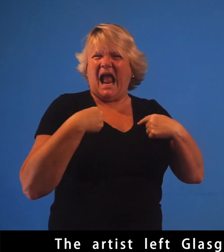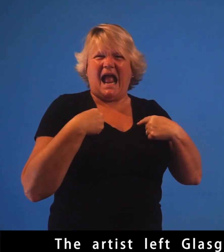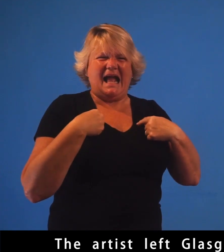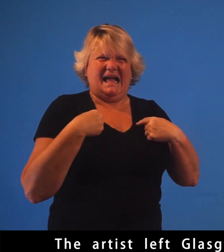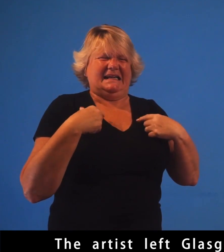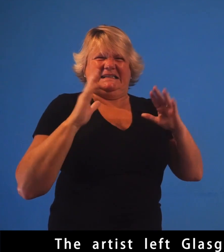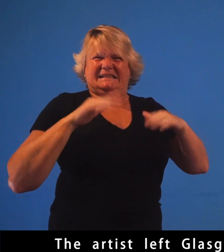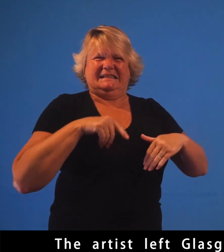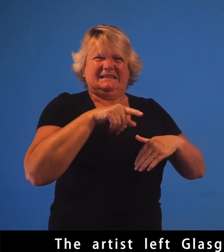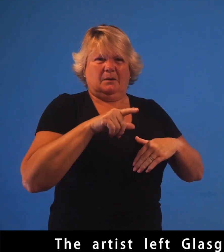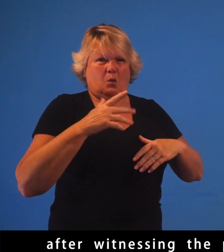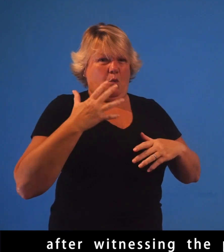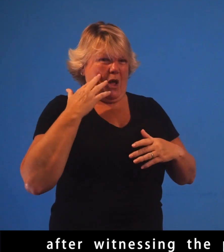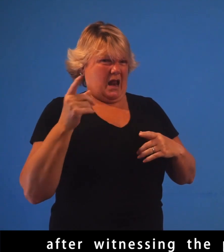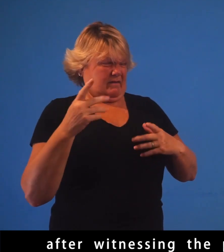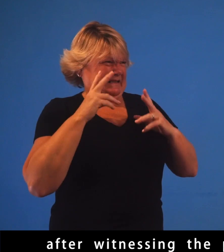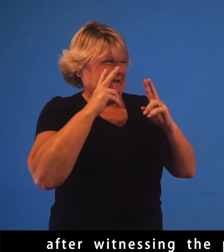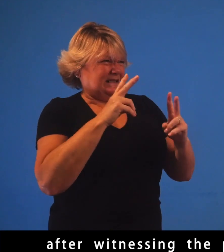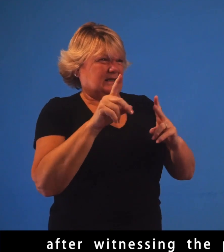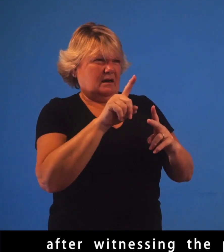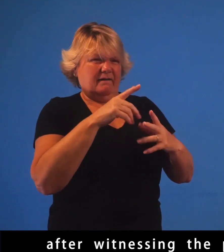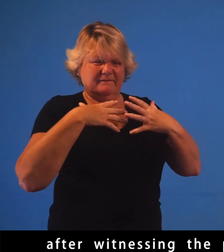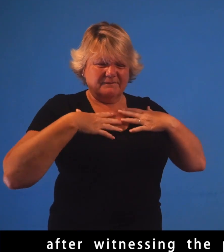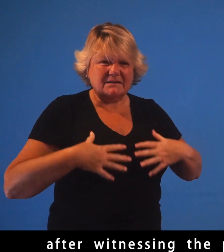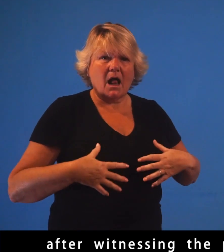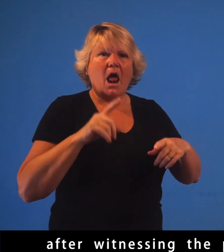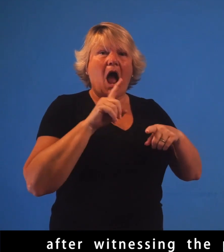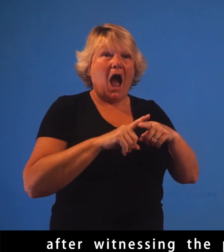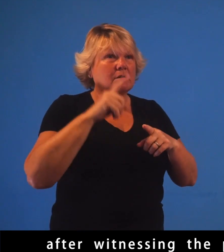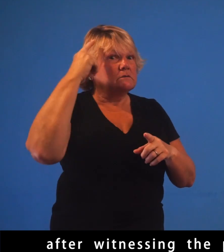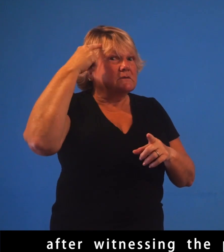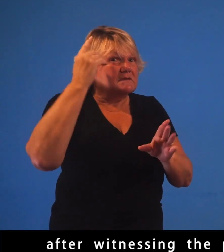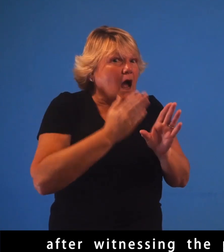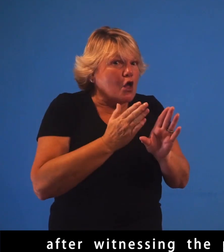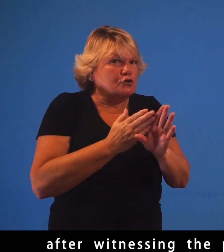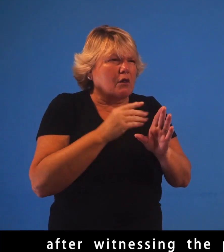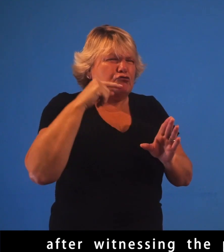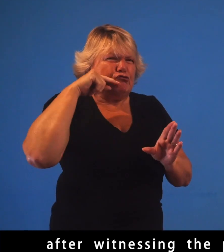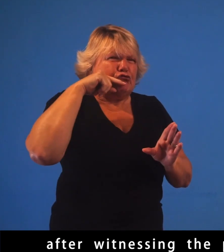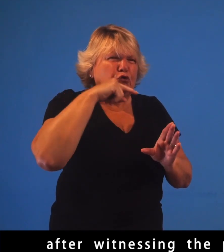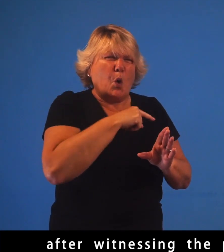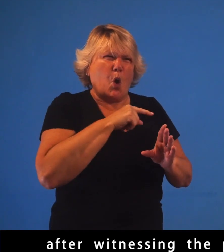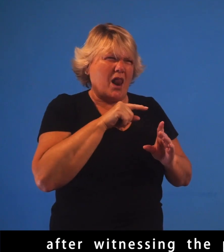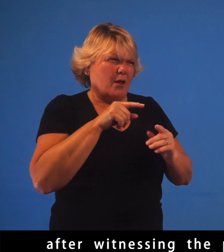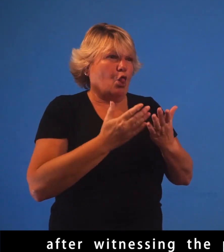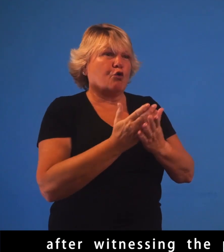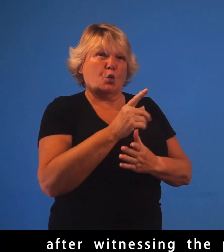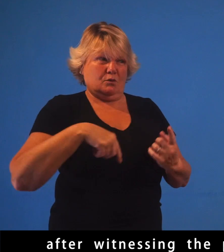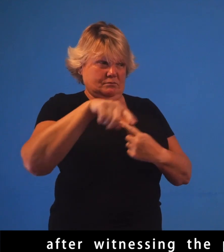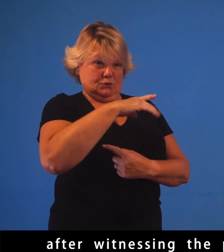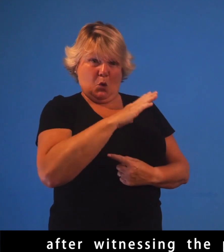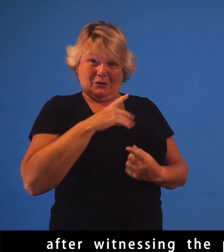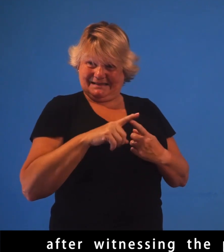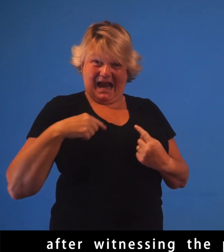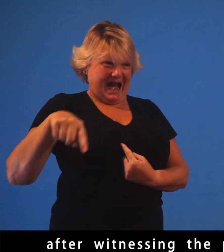immediately regretting his decision after witnessing the physical and psychological cruelty inflicted by soldiers upon their peers.